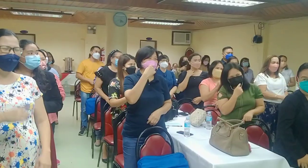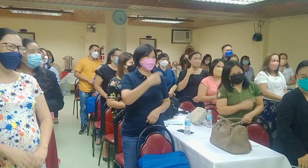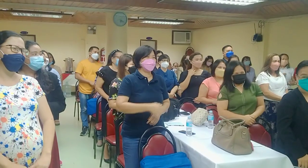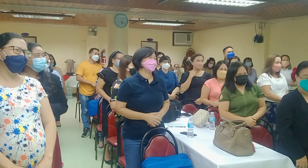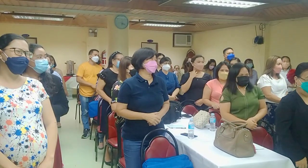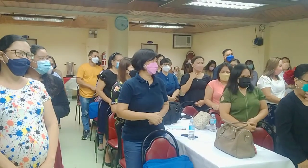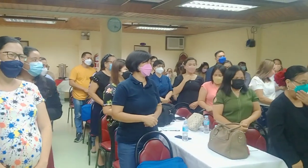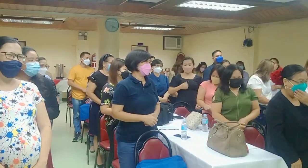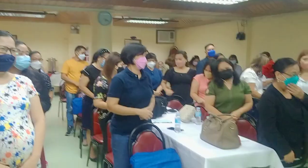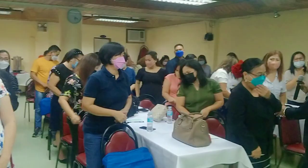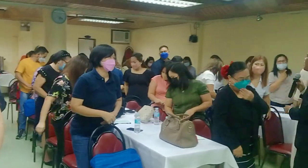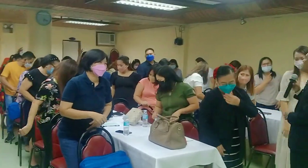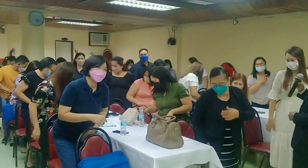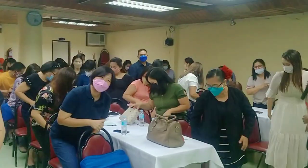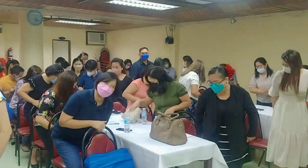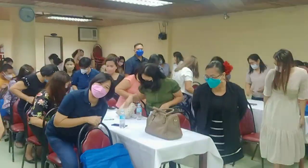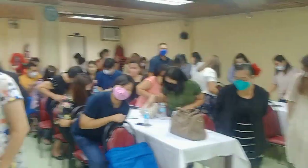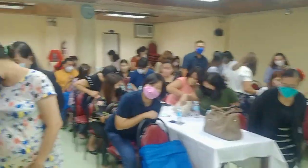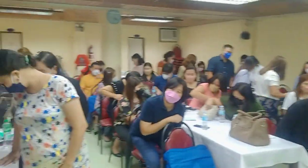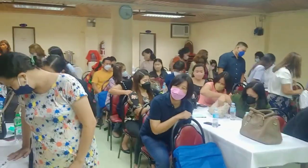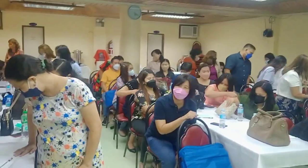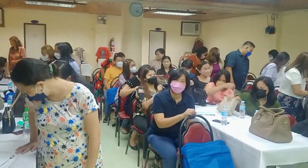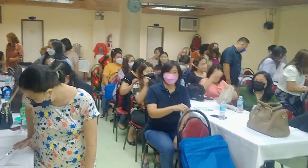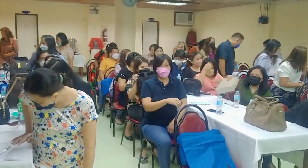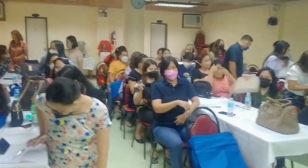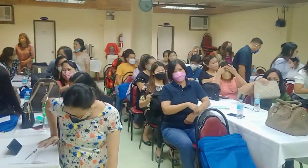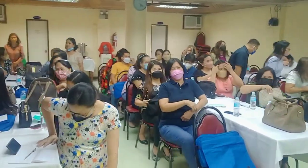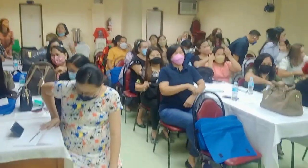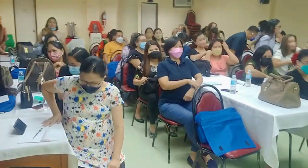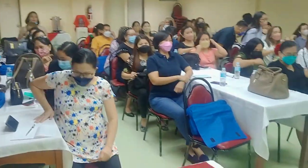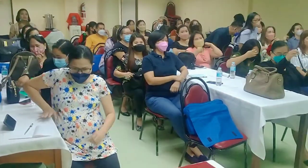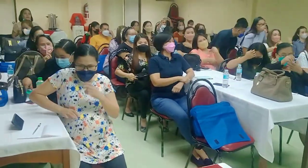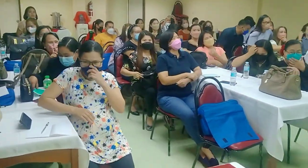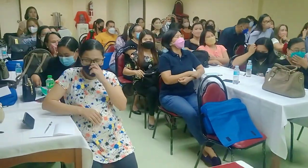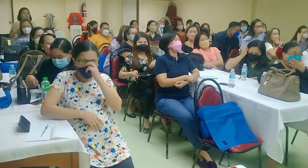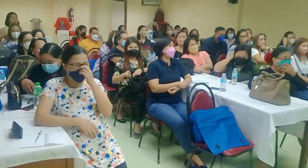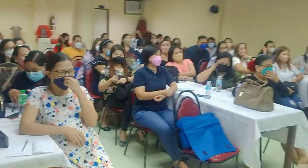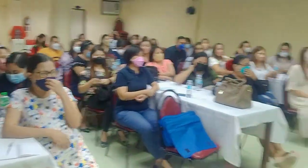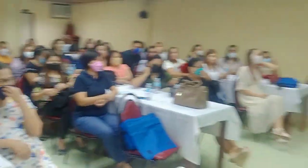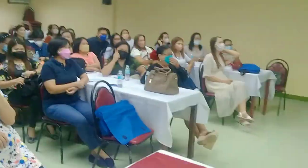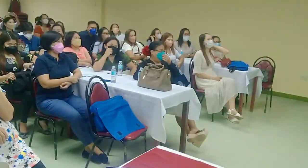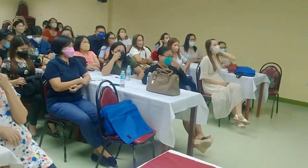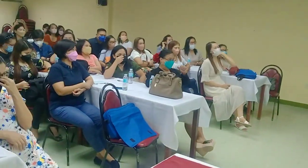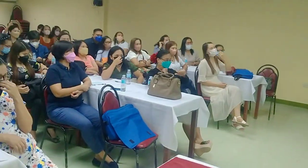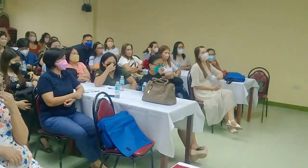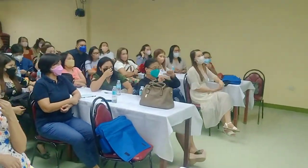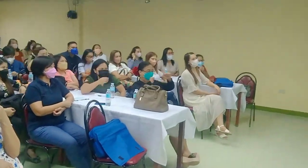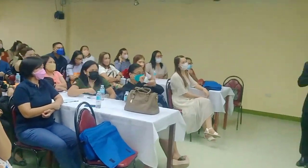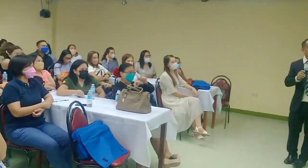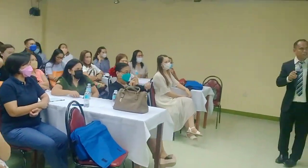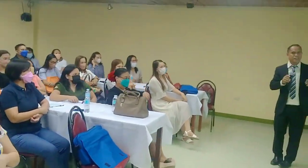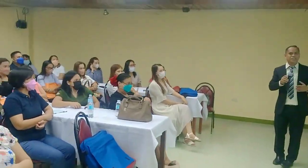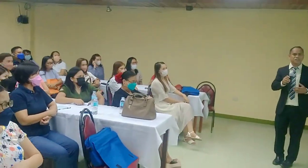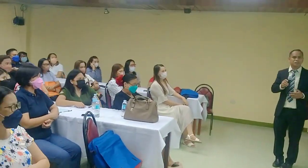Okay, thank you very much. Nakakaupo na kayo. Okay, now for our engaging questions,